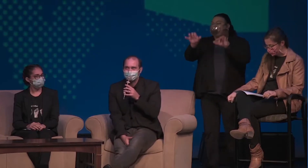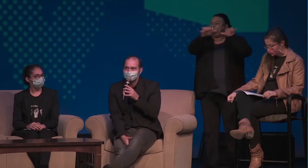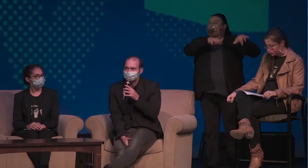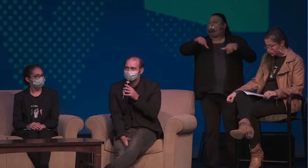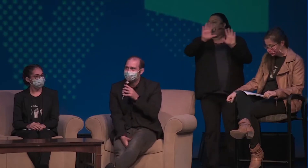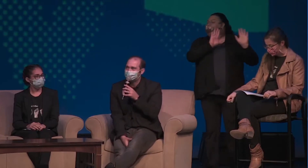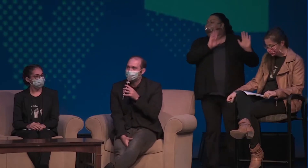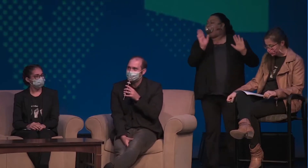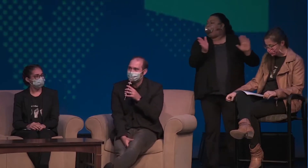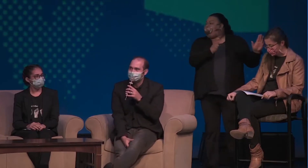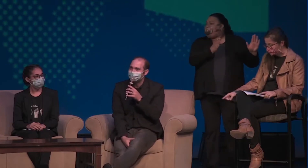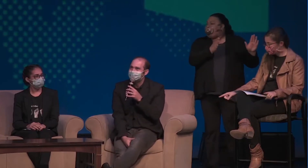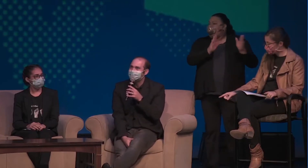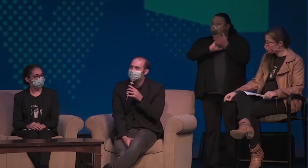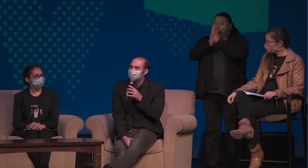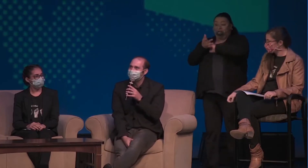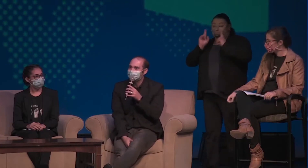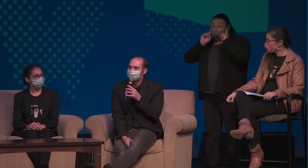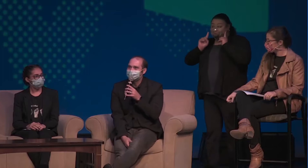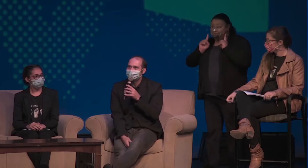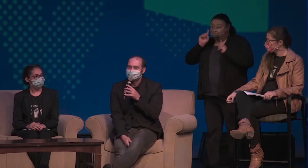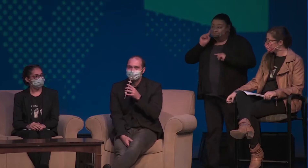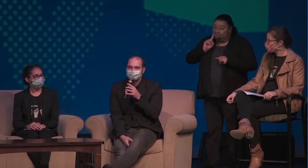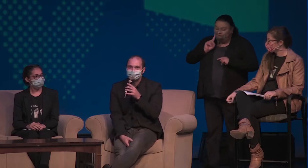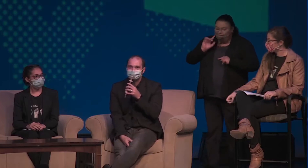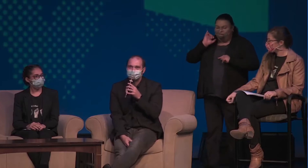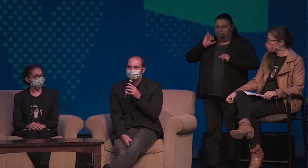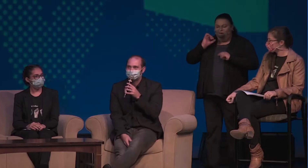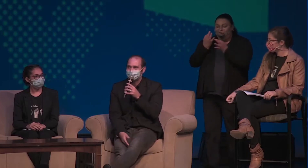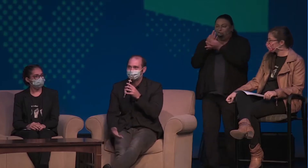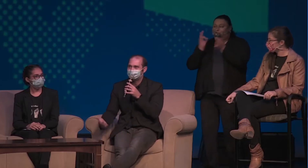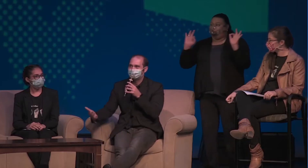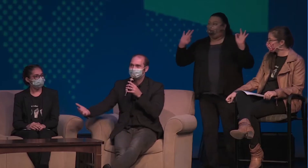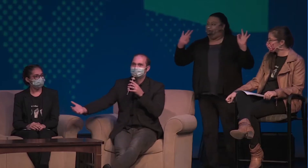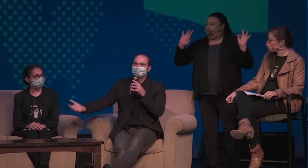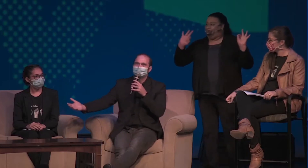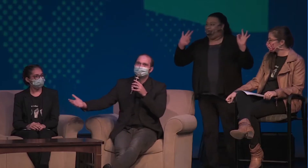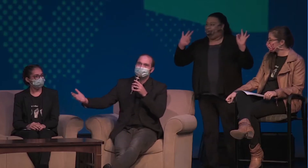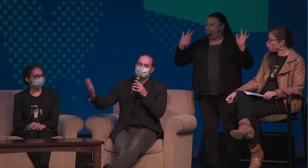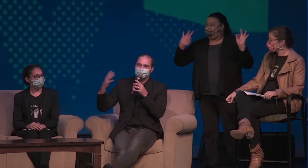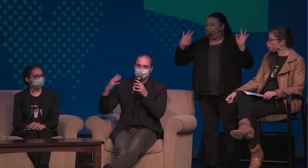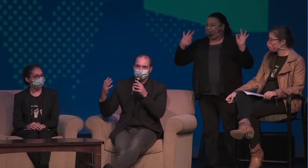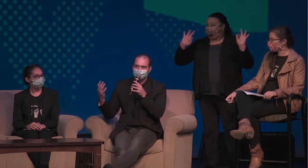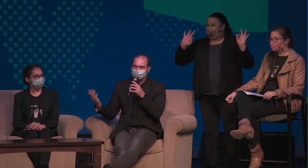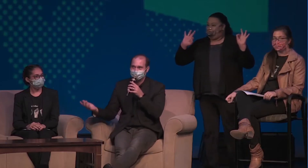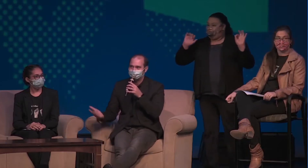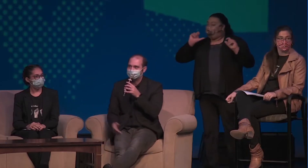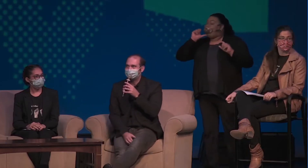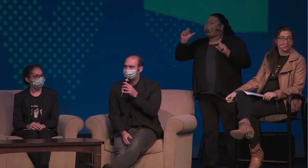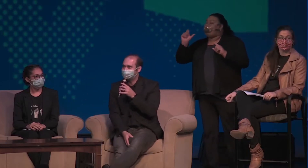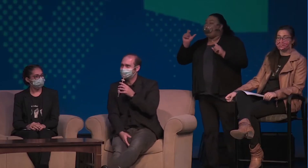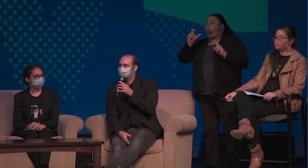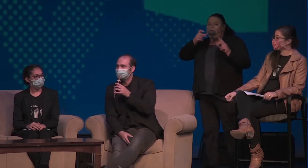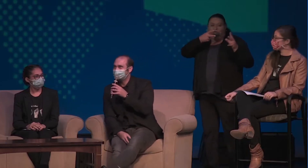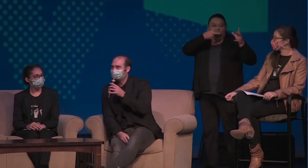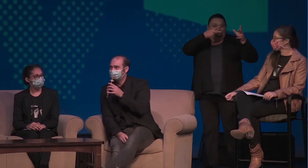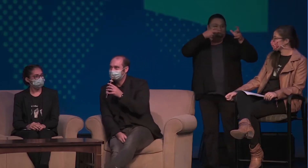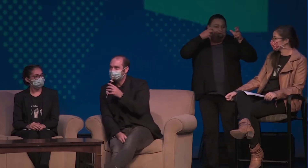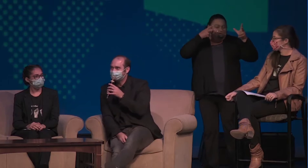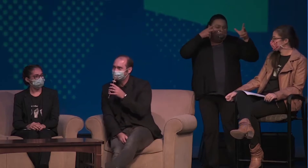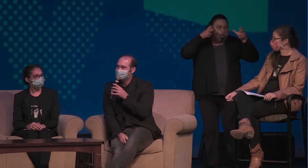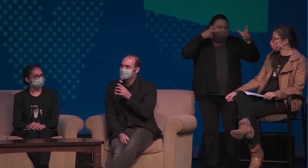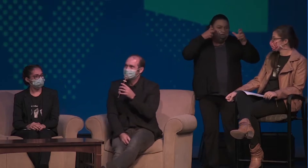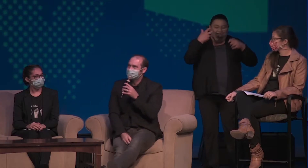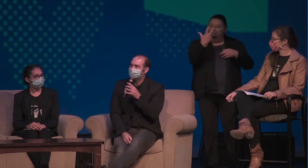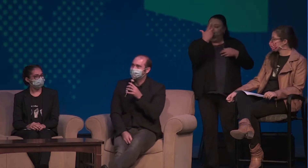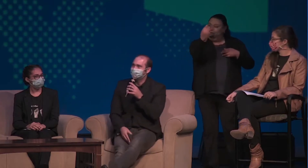in a way, set him free because he stopped, perhaps, taking so much from outside